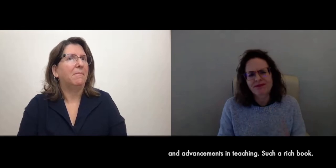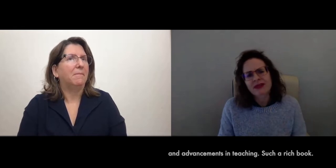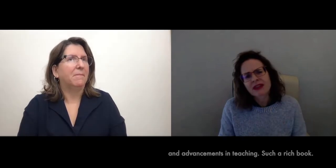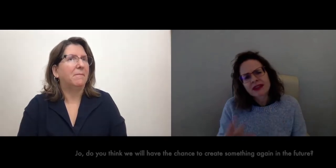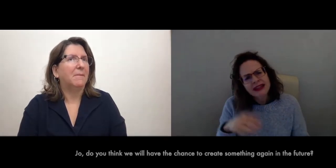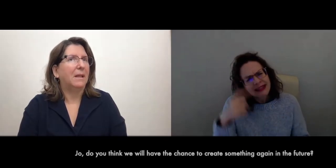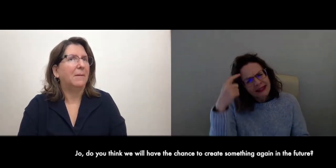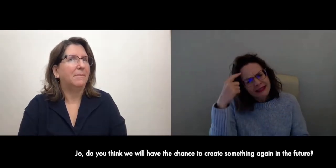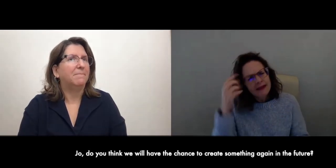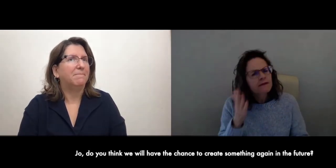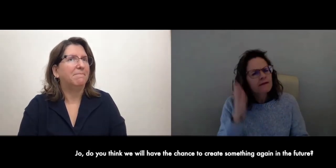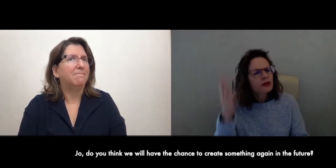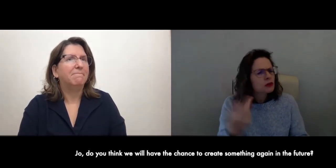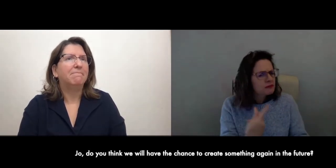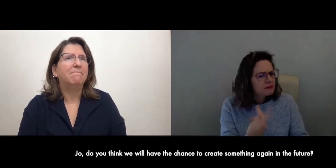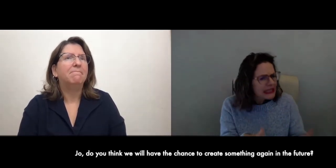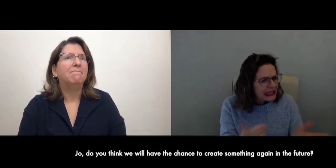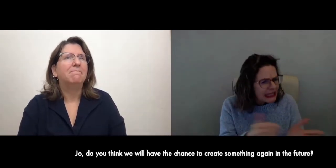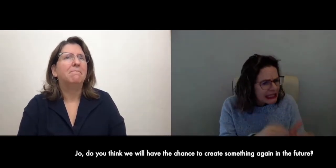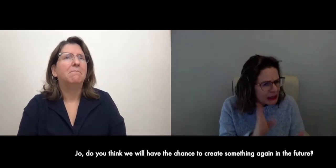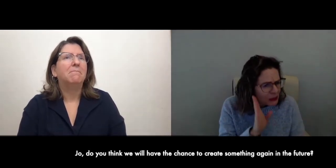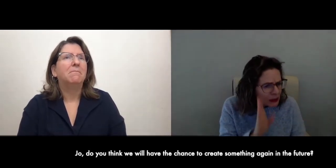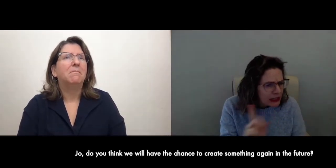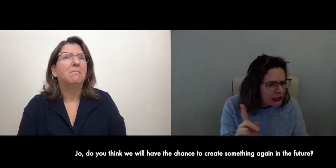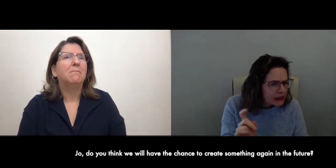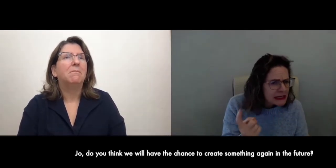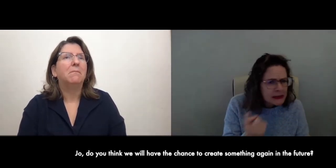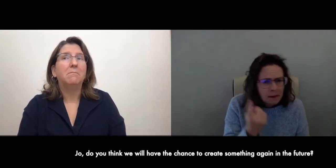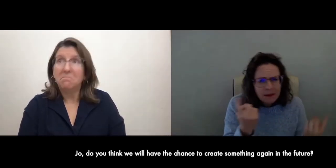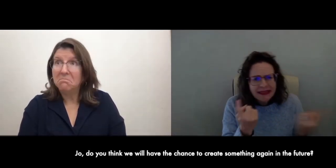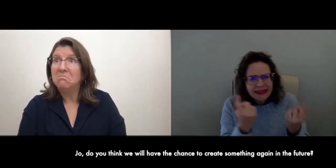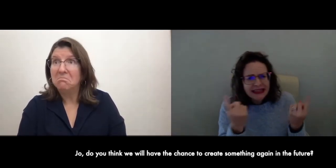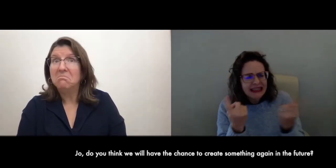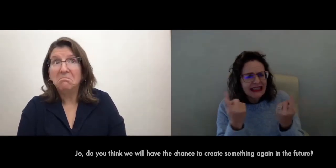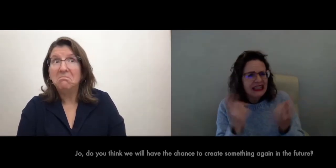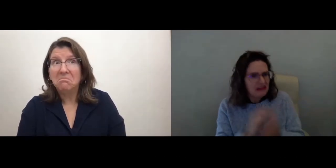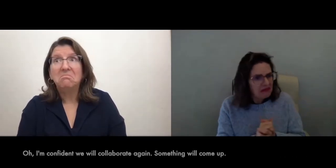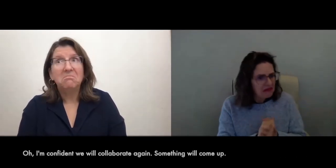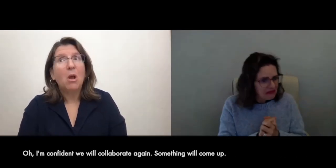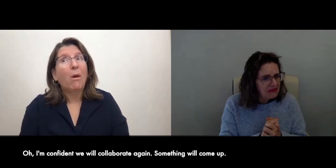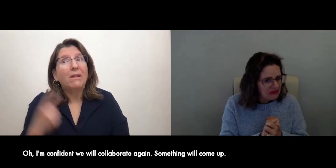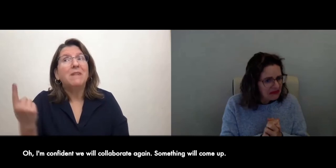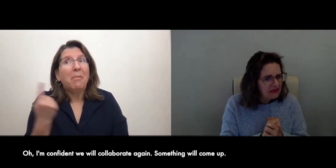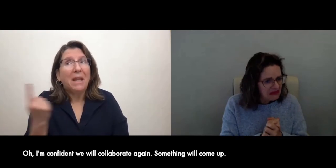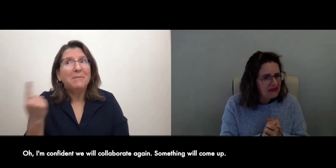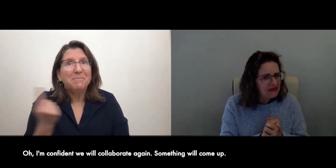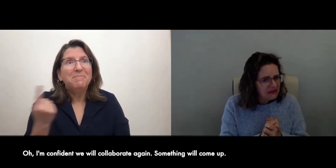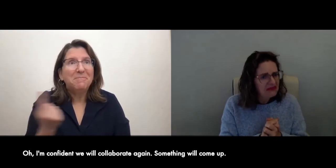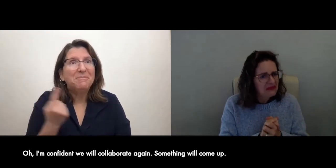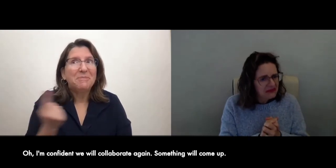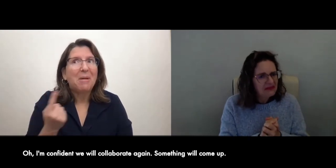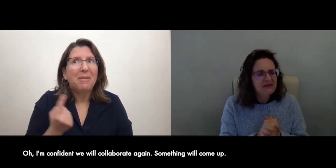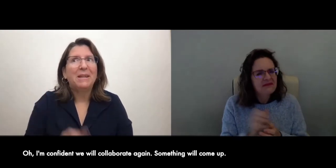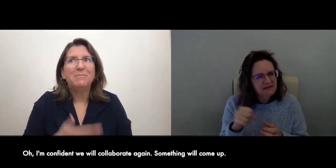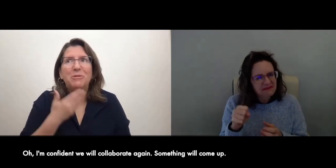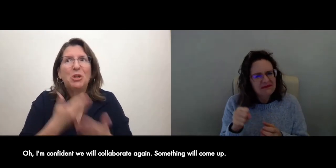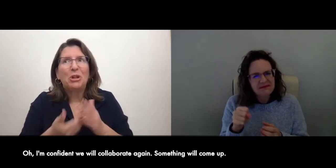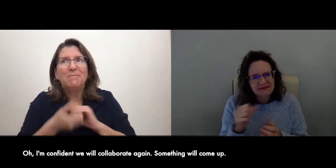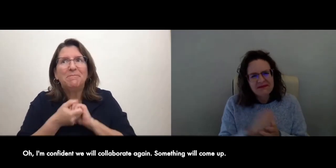teaching. Such a rich book. Jo, do you think we'll have the chance to create something again in the future? Oh, I'm confident we'll collaborate